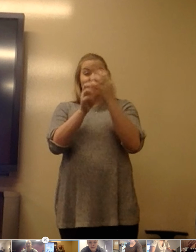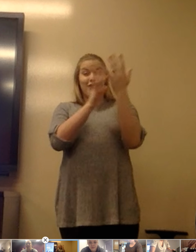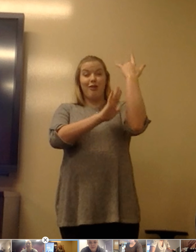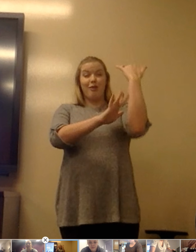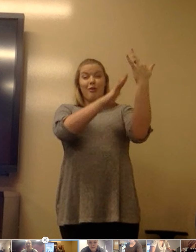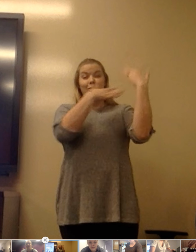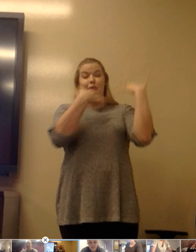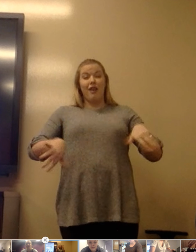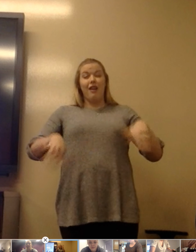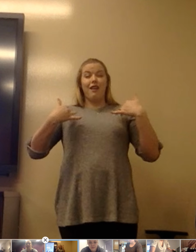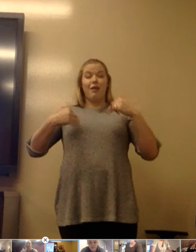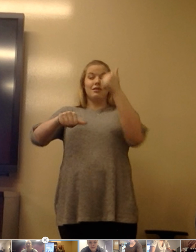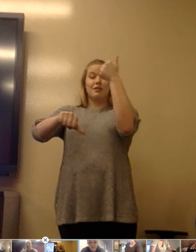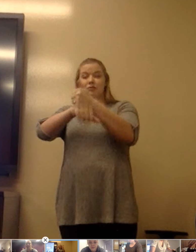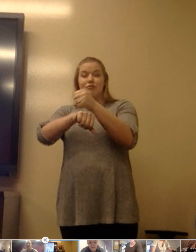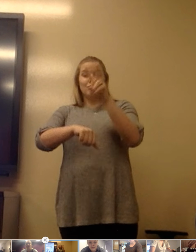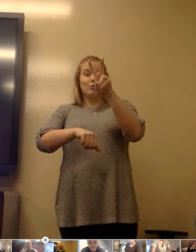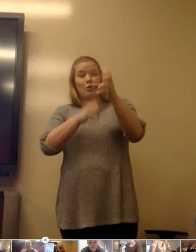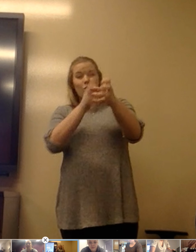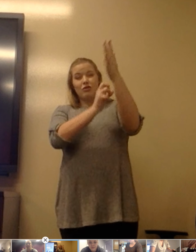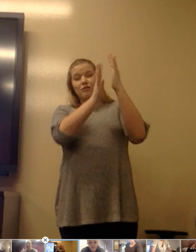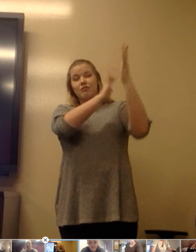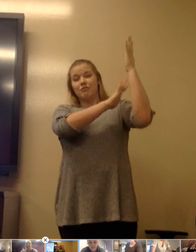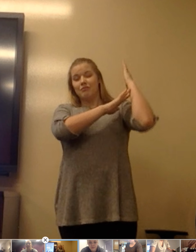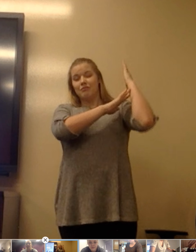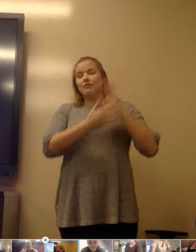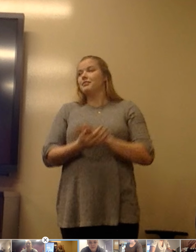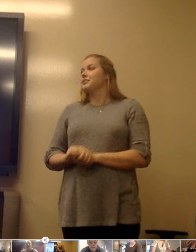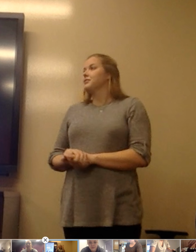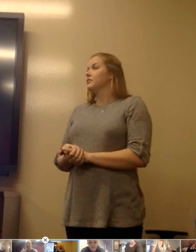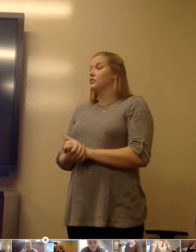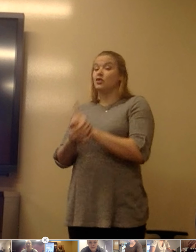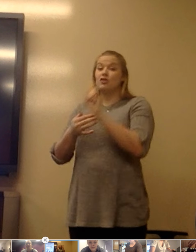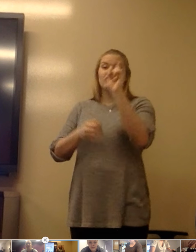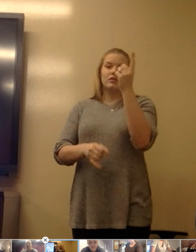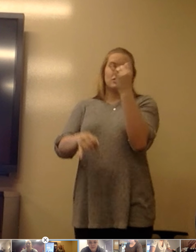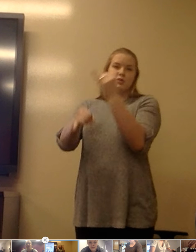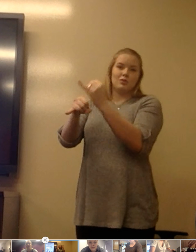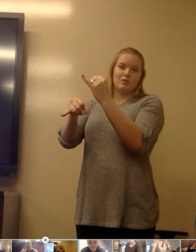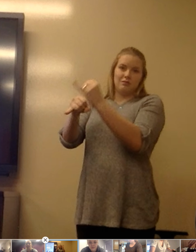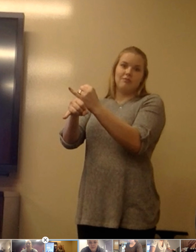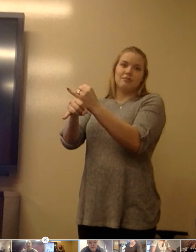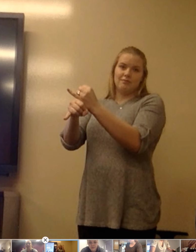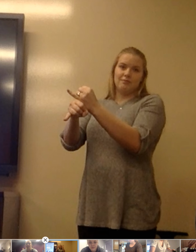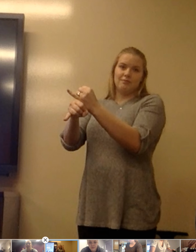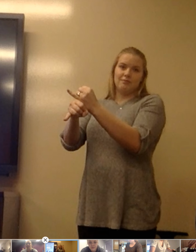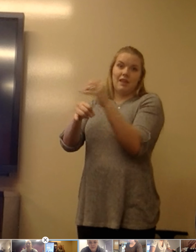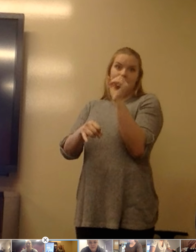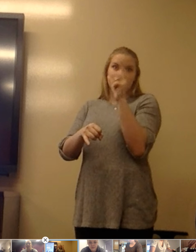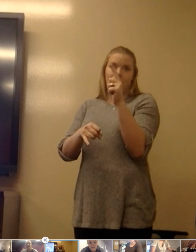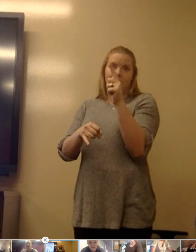So it's important because this was 200 years ago that this was established. 200 years this year in 1817. It was the first deaf